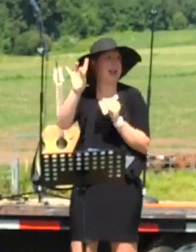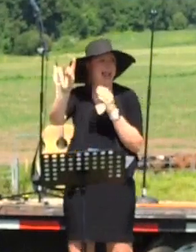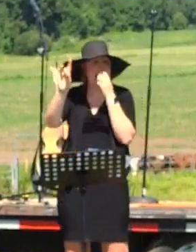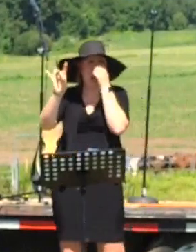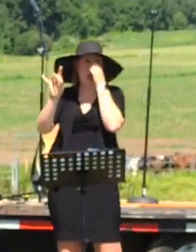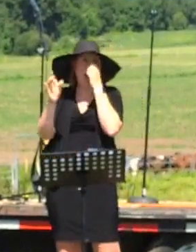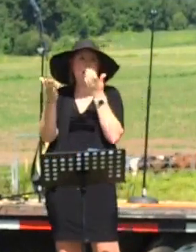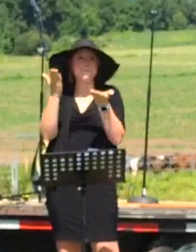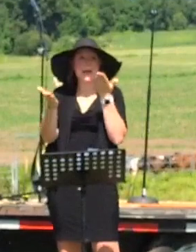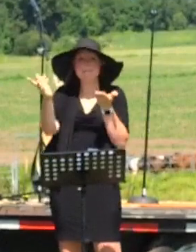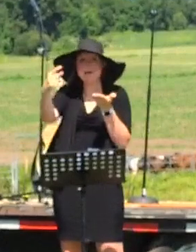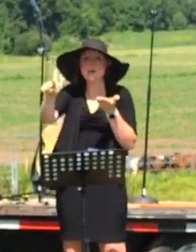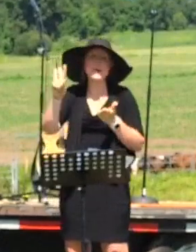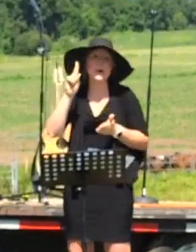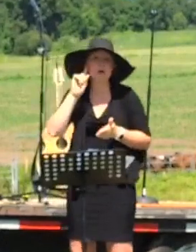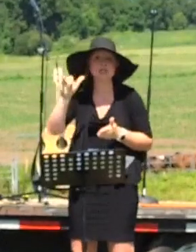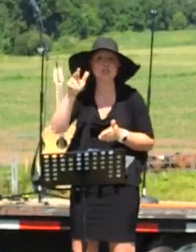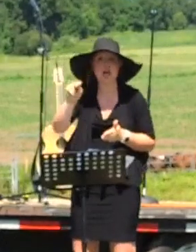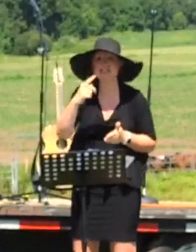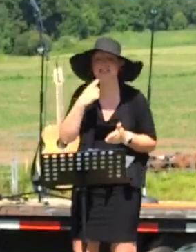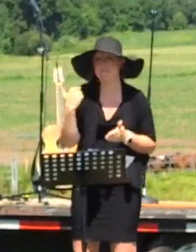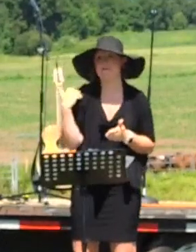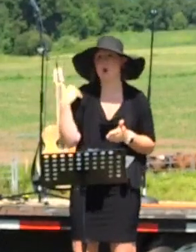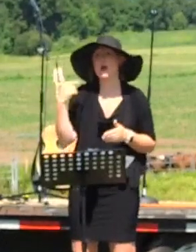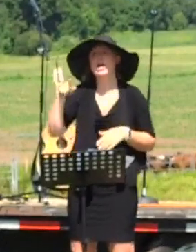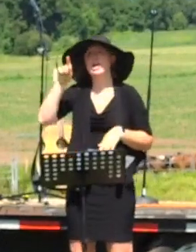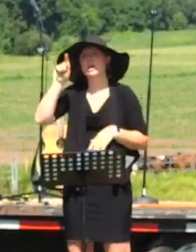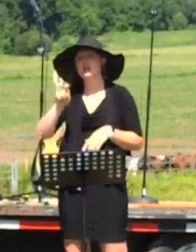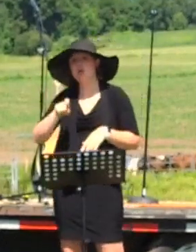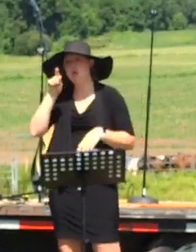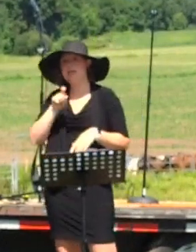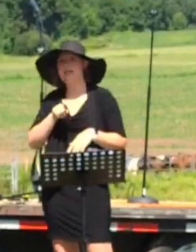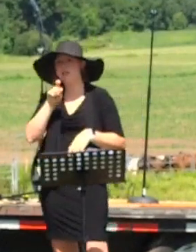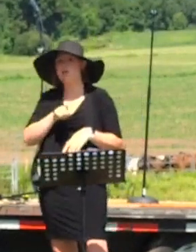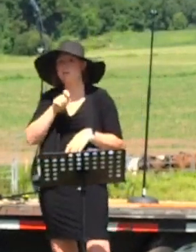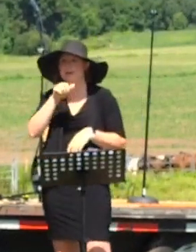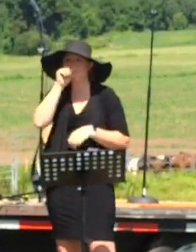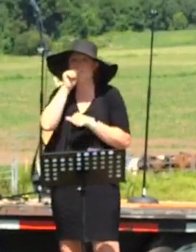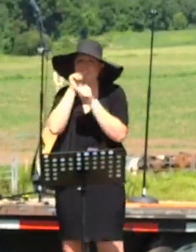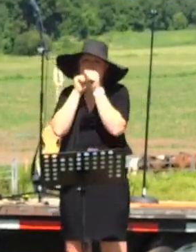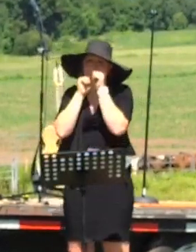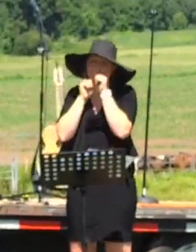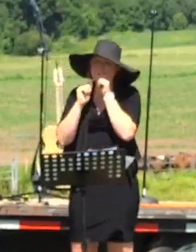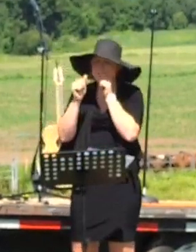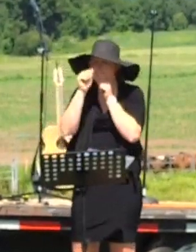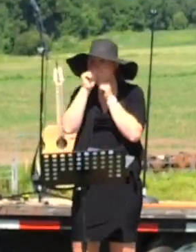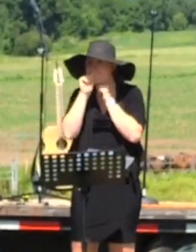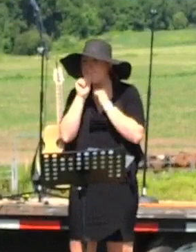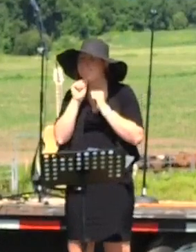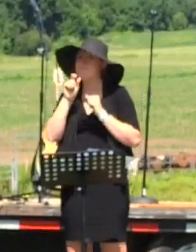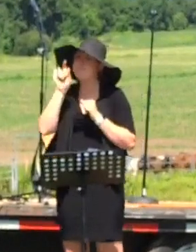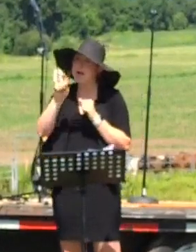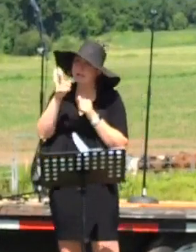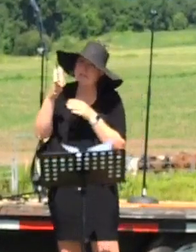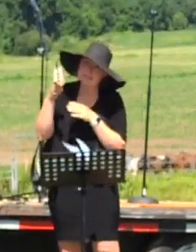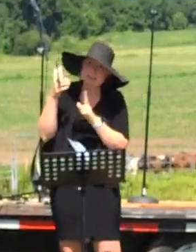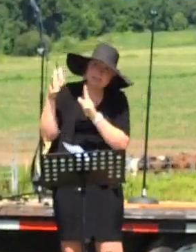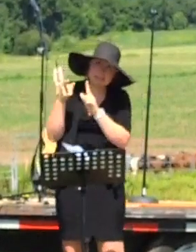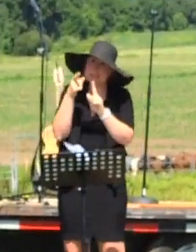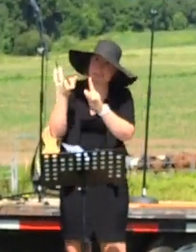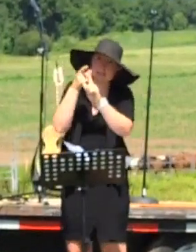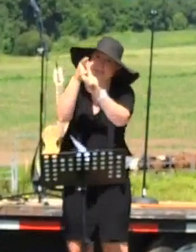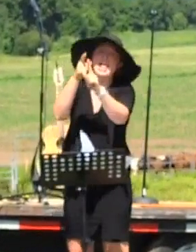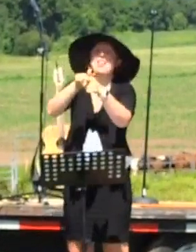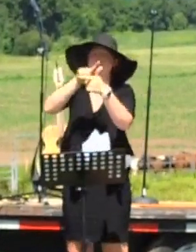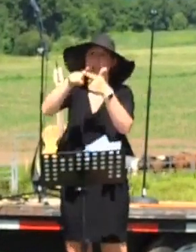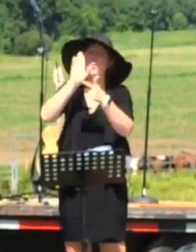say before, he says it a lot, you need to be long-suffering in the same direction. And that's a very eight thing to say. He knows what needs to